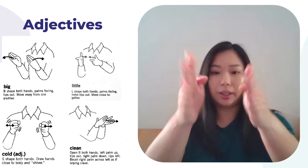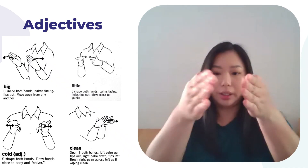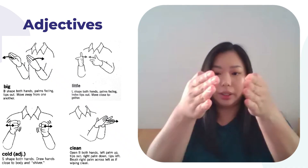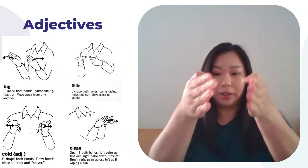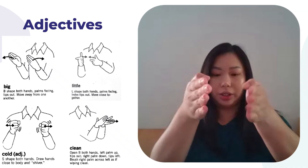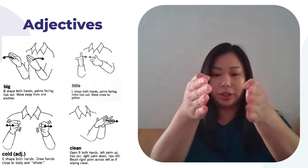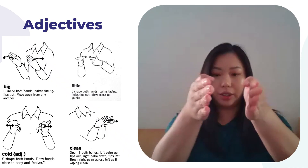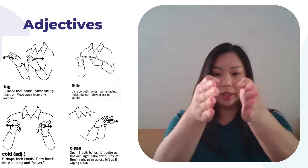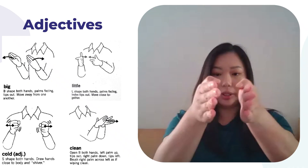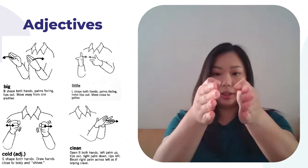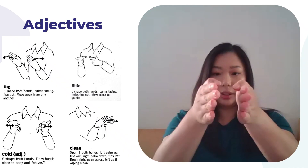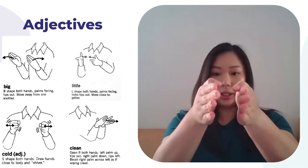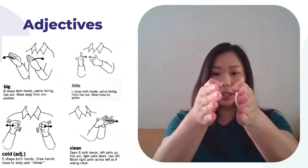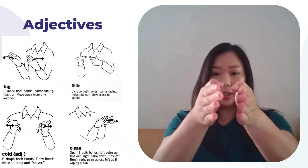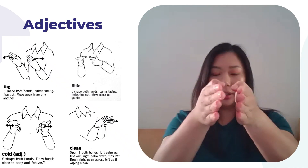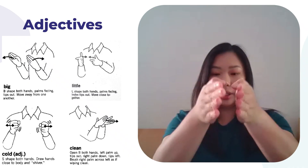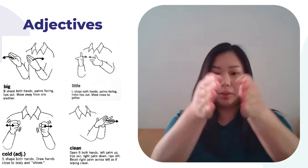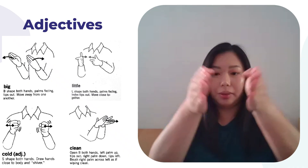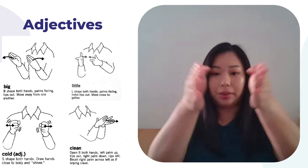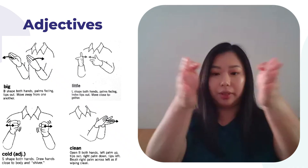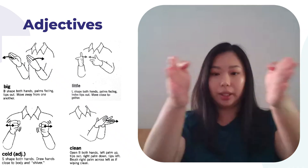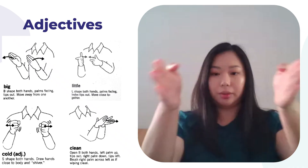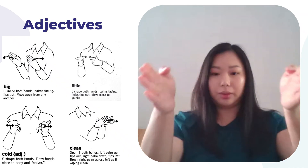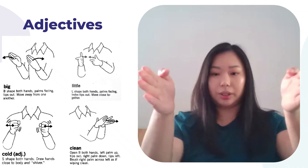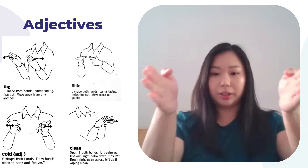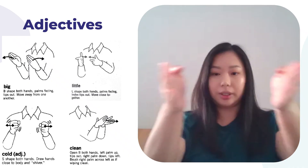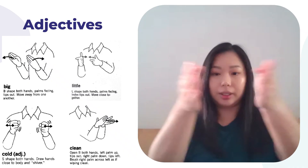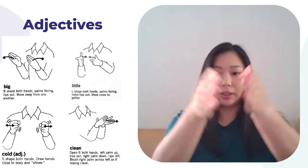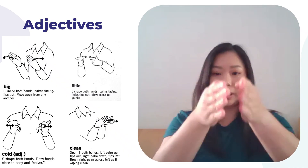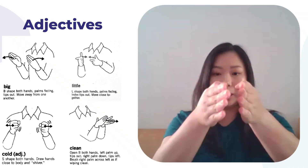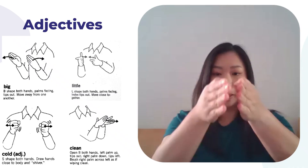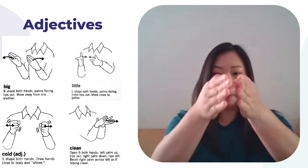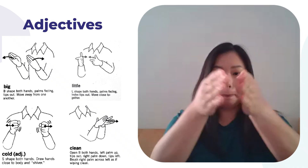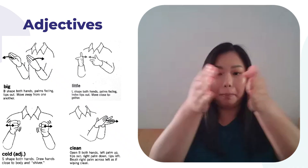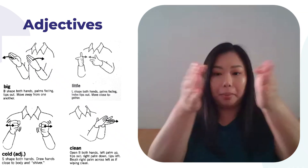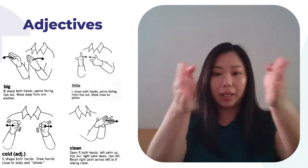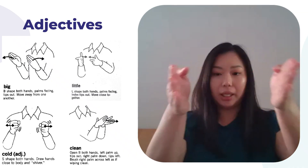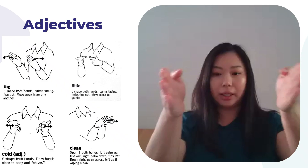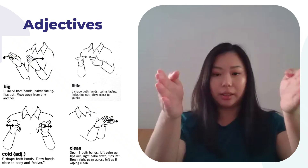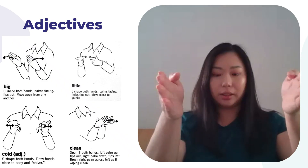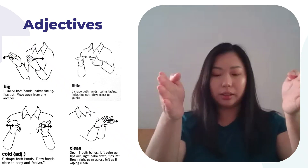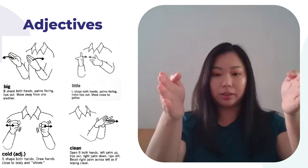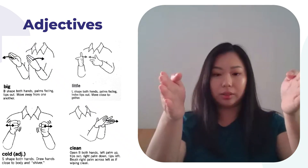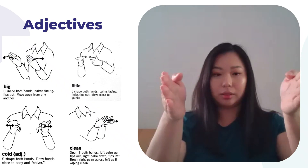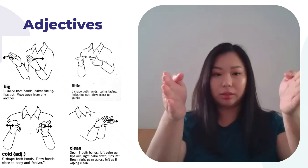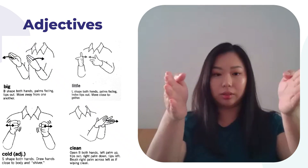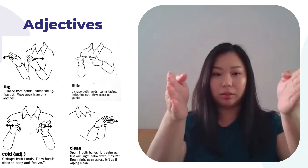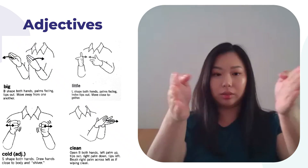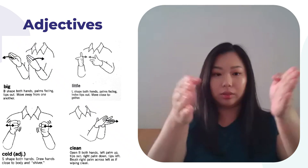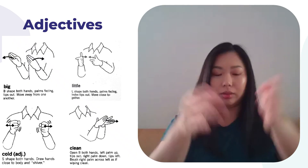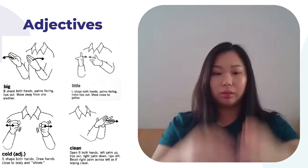big. You start together and you move outwards. Big.